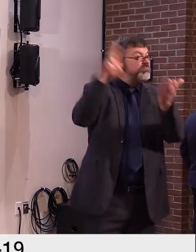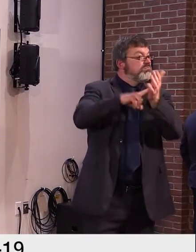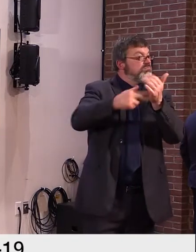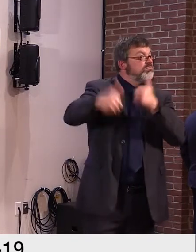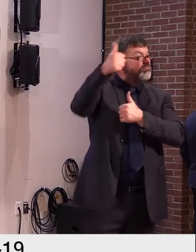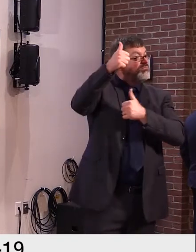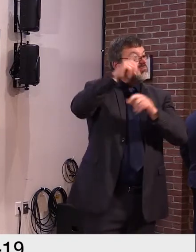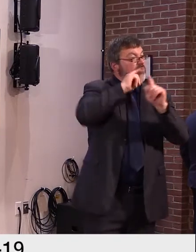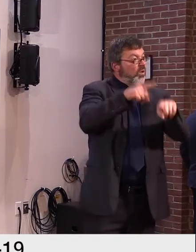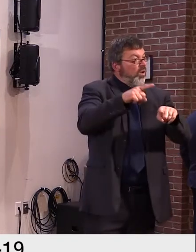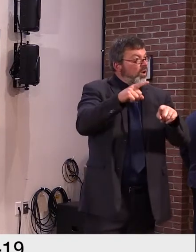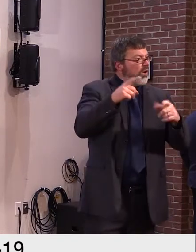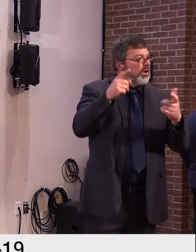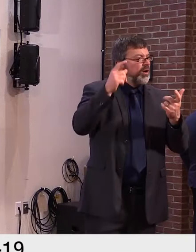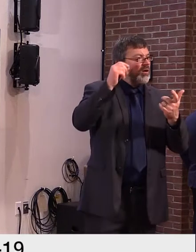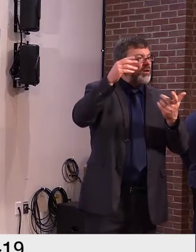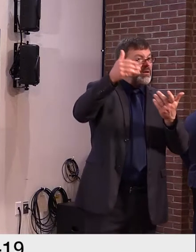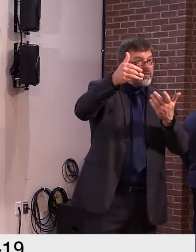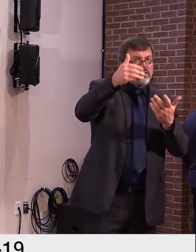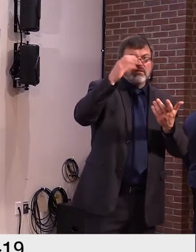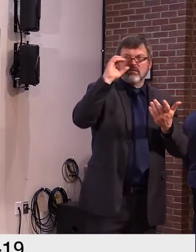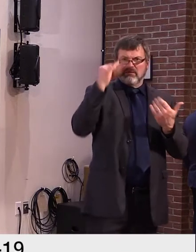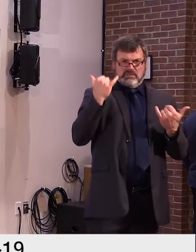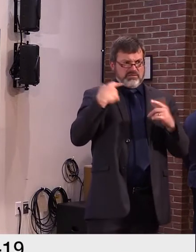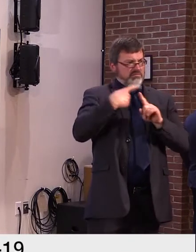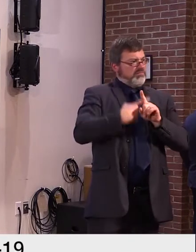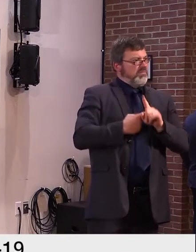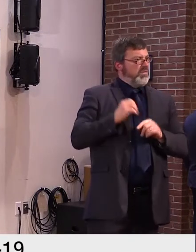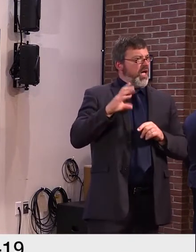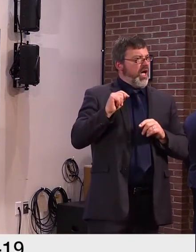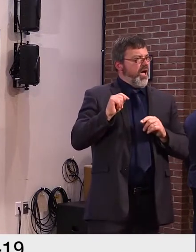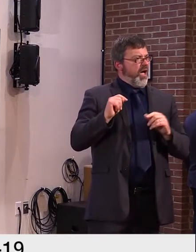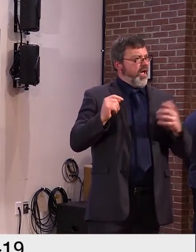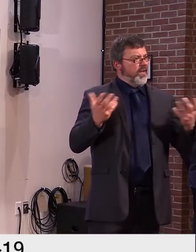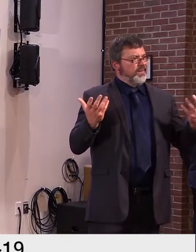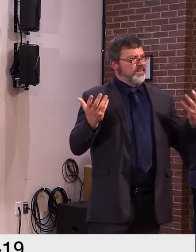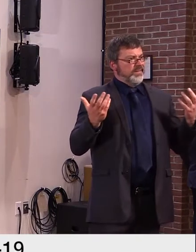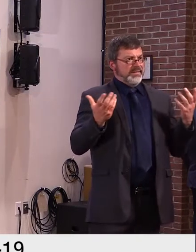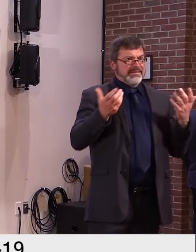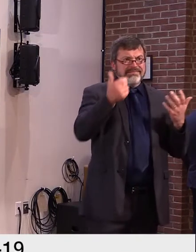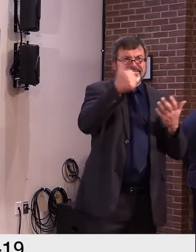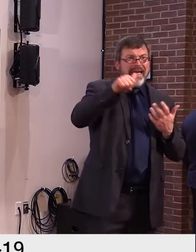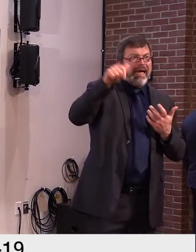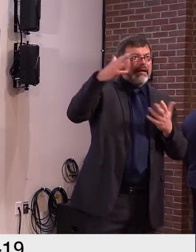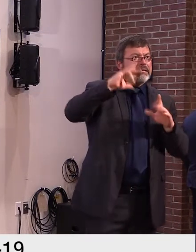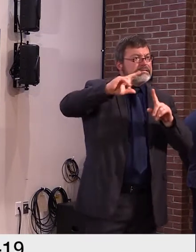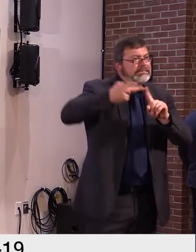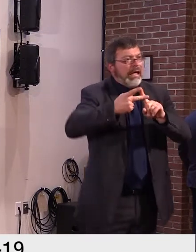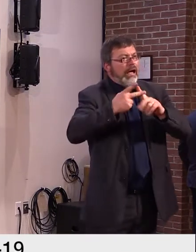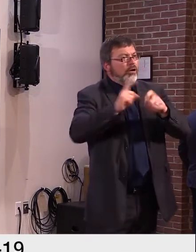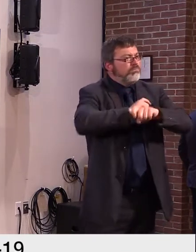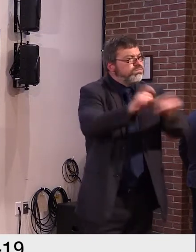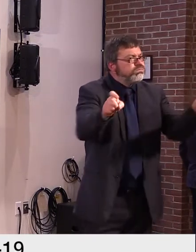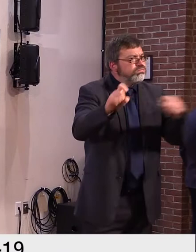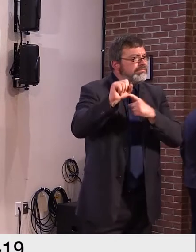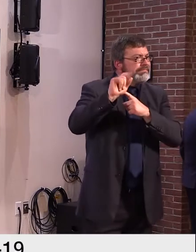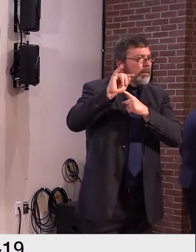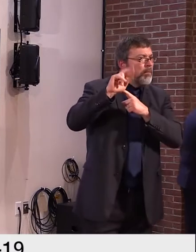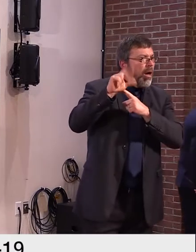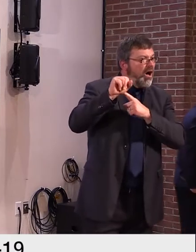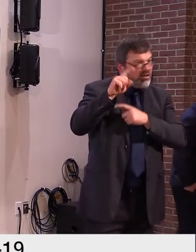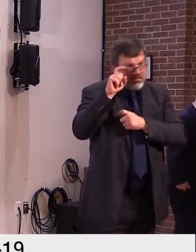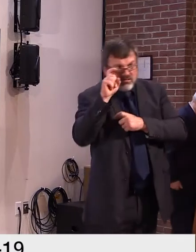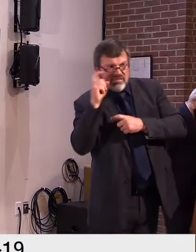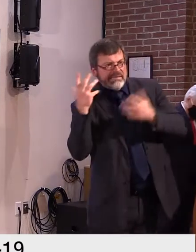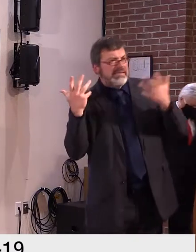later in the fall? If there's no stimulus packages or anything else the feds or the state can do? Well, so I would also